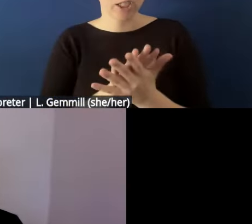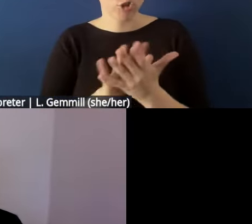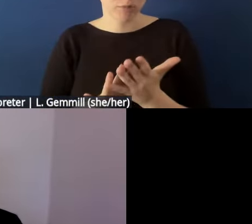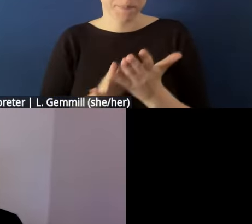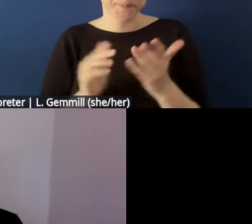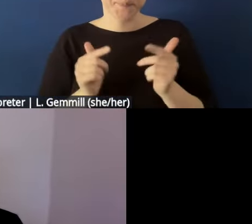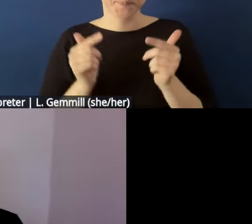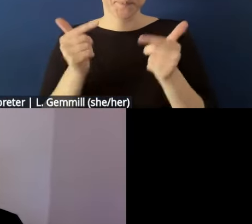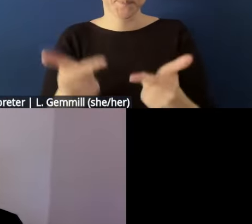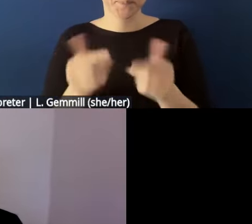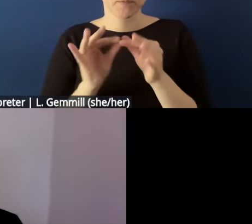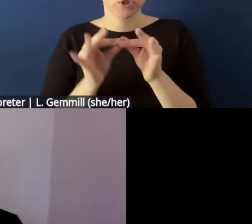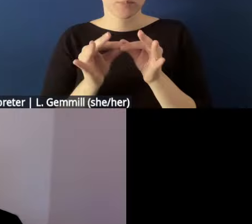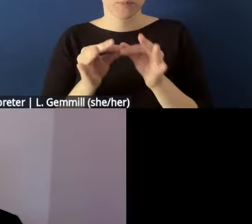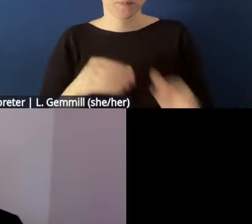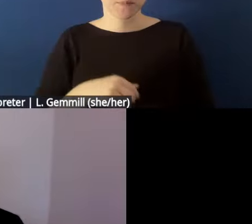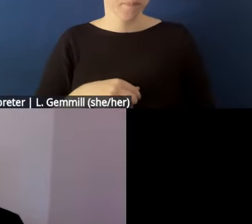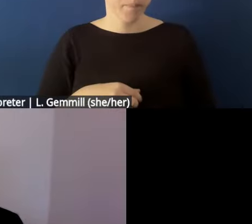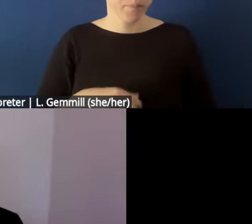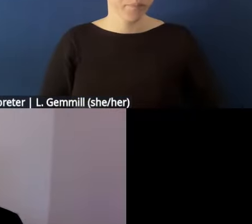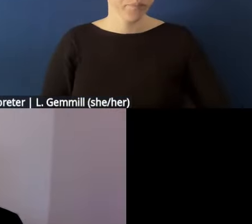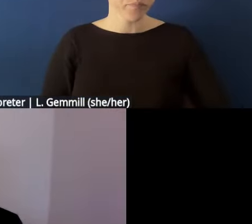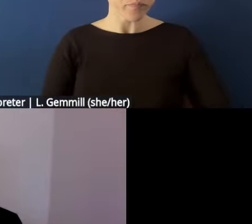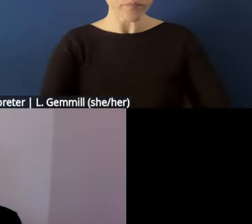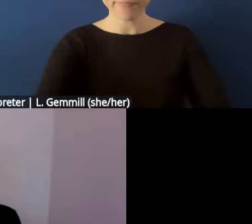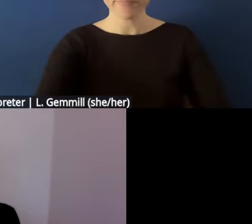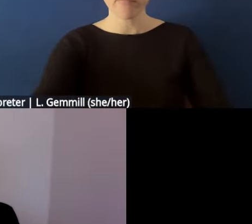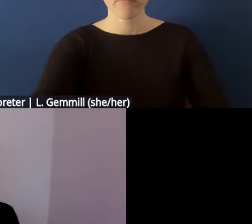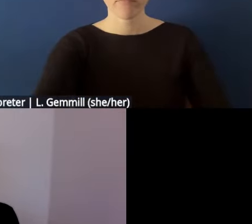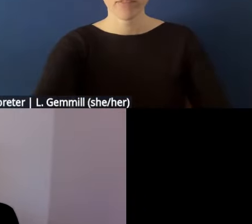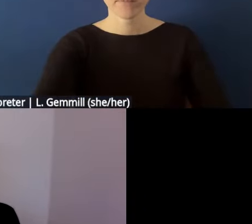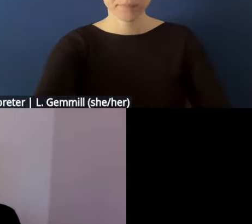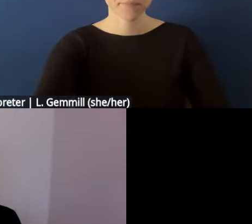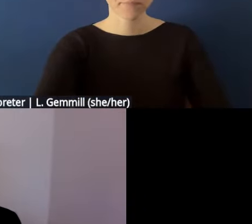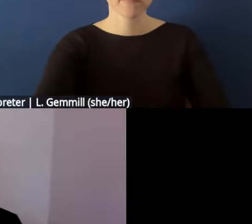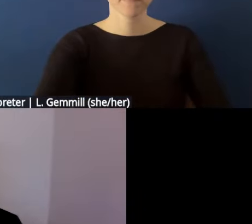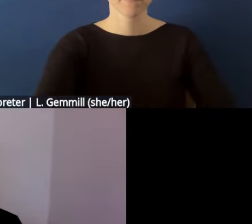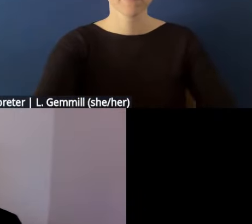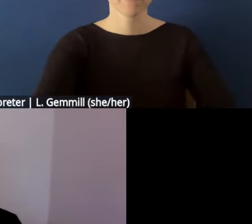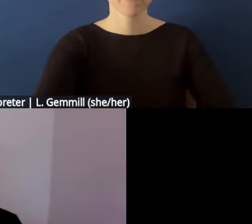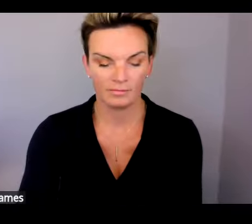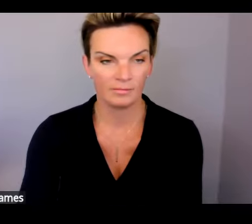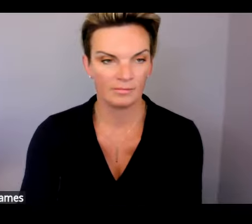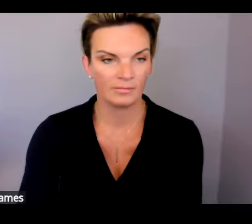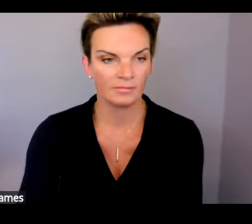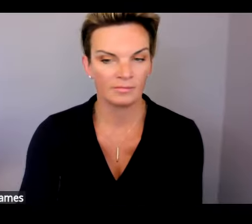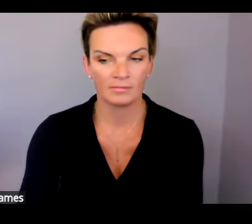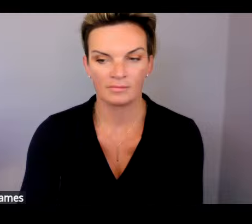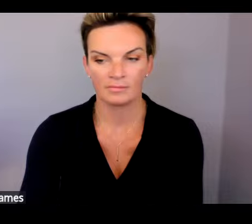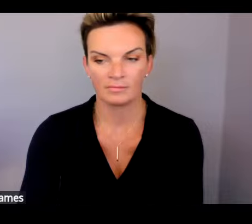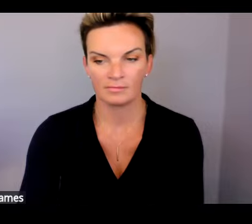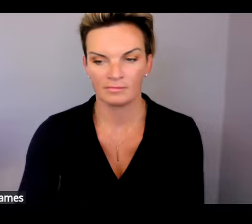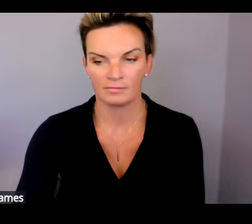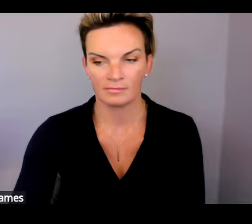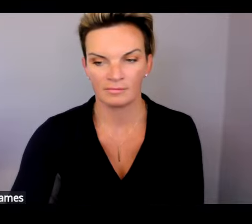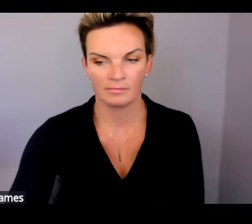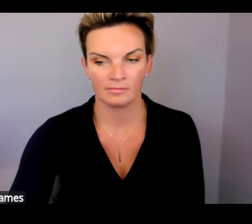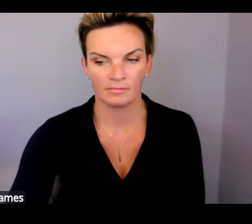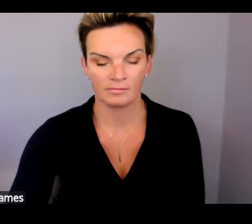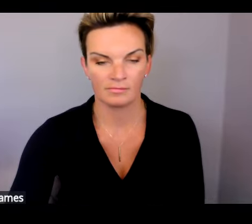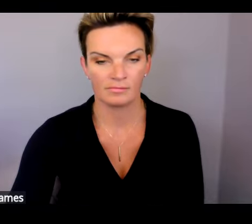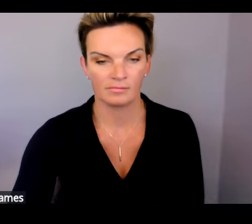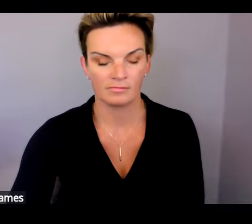I would think that most companies, especially if there's money involved with a candidate, most companies, correct me if I'm wrong, would take